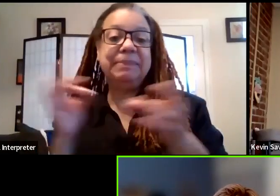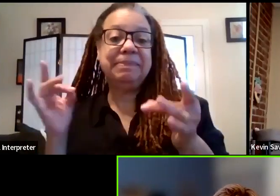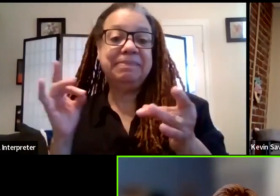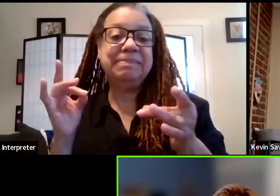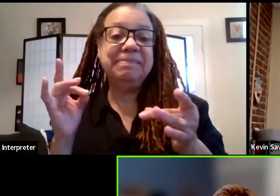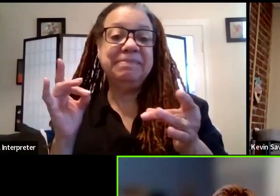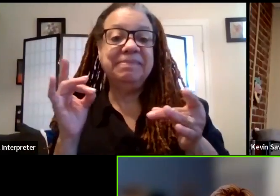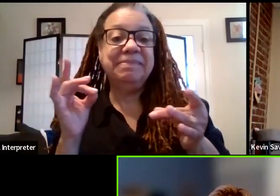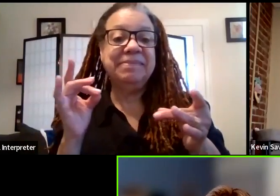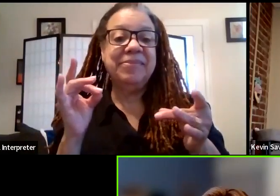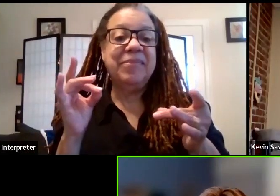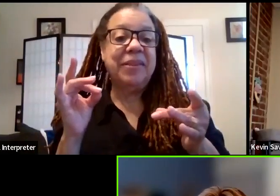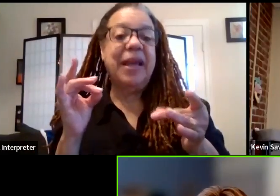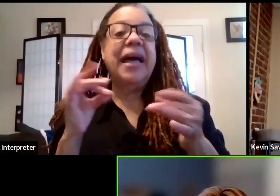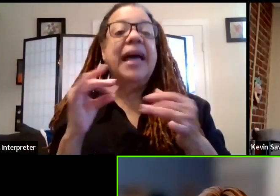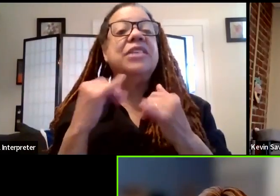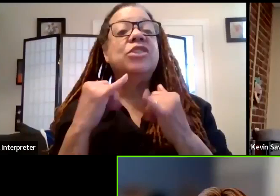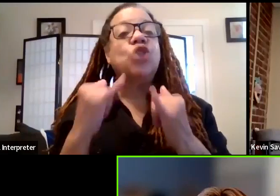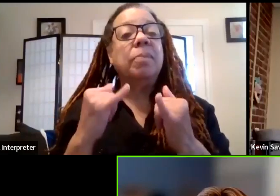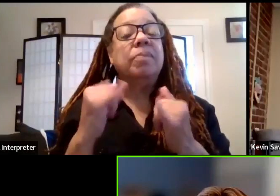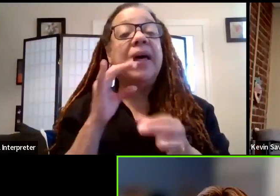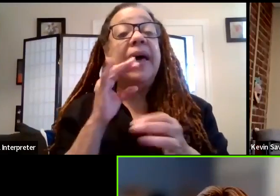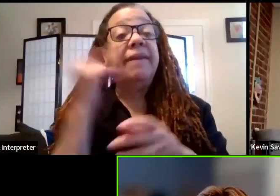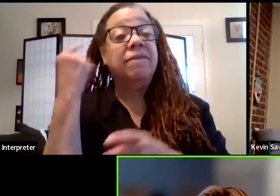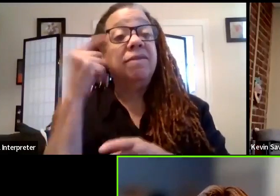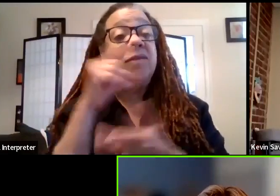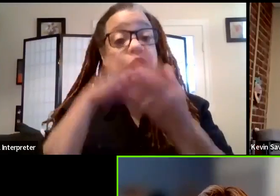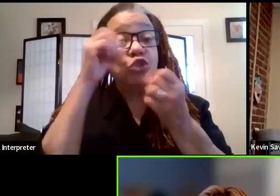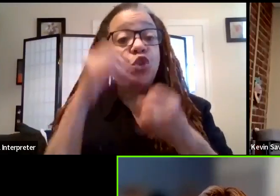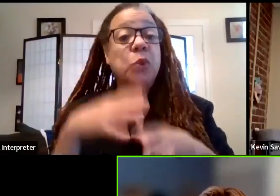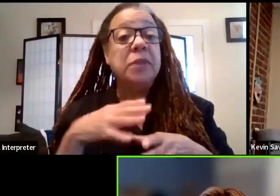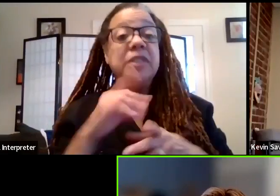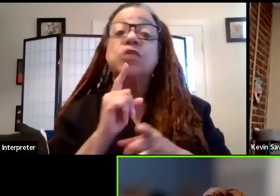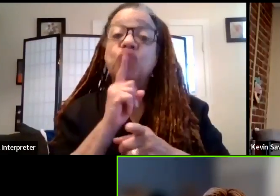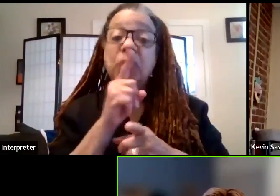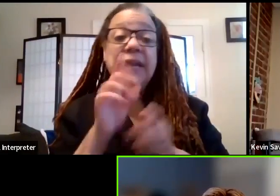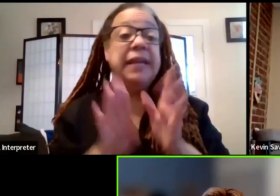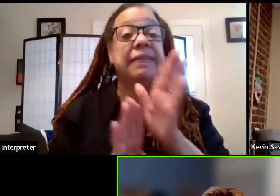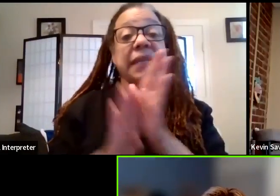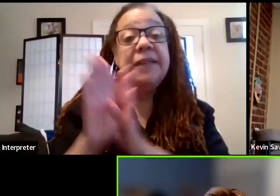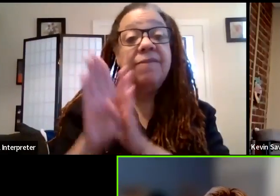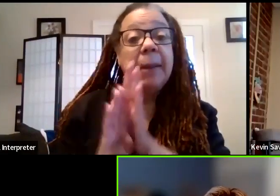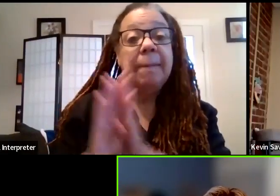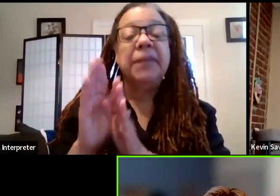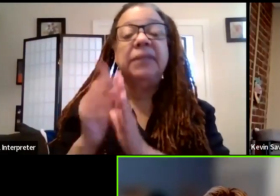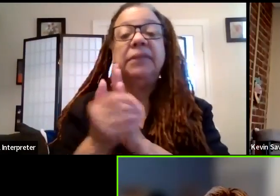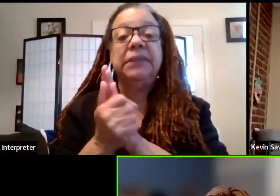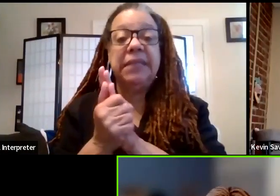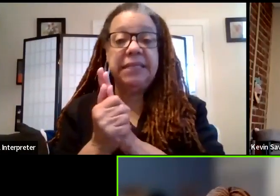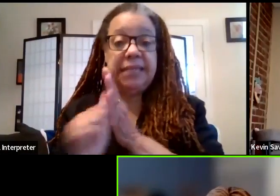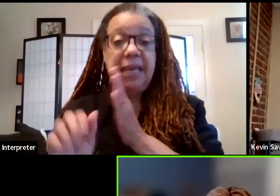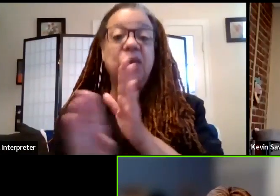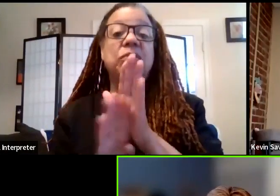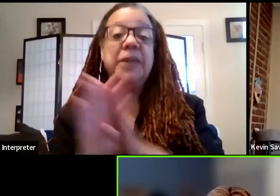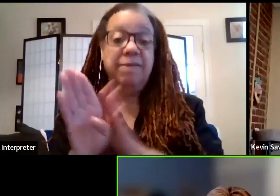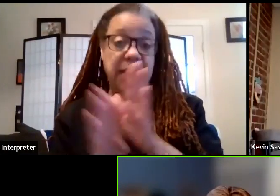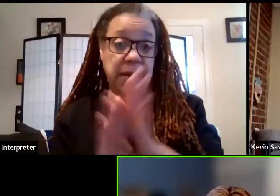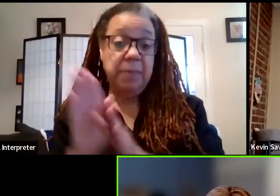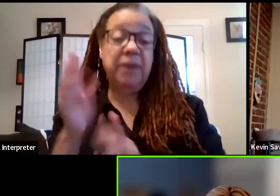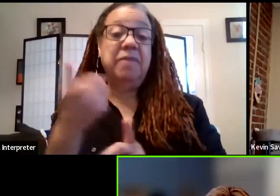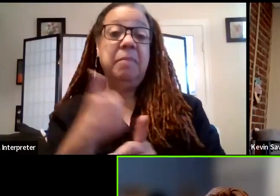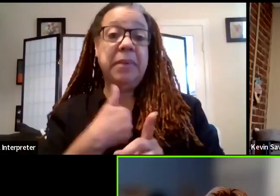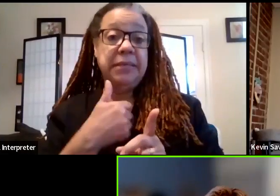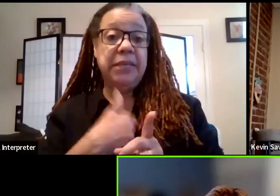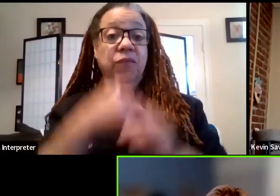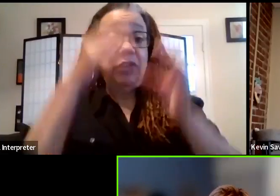phone number. And for students, really the development, the skill development in terms of self-determination is very